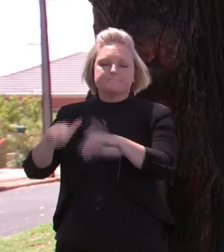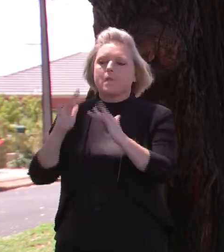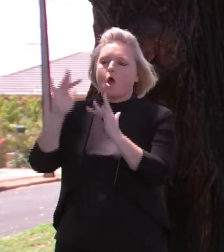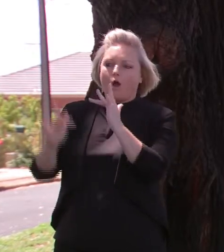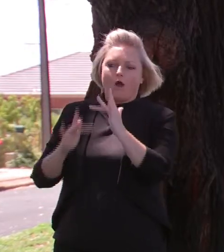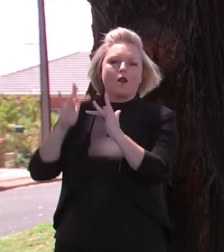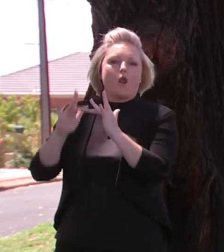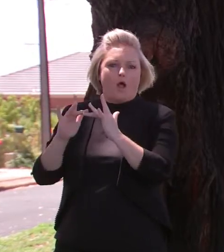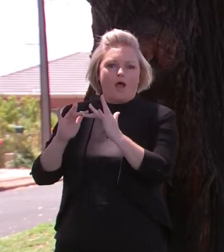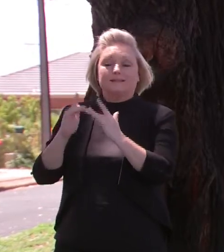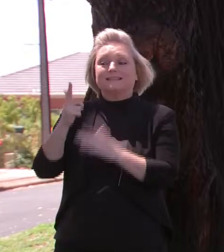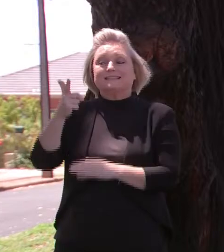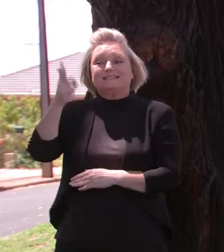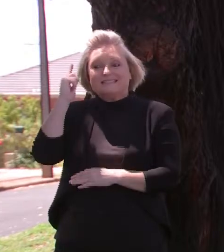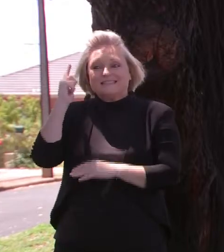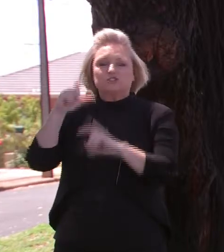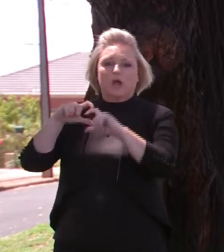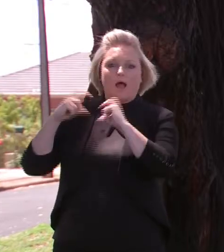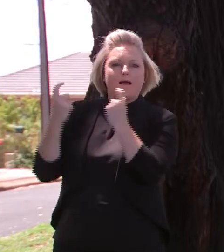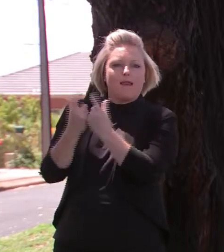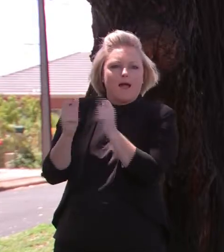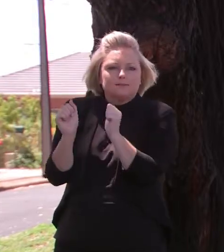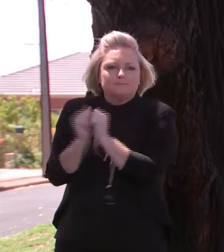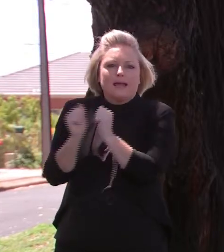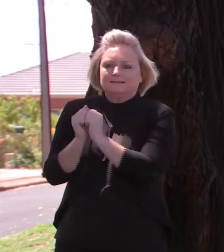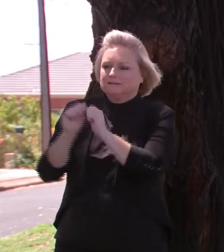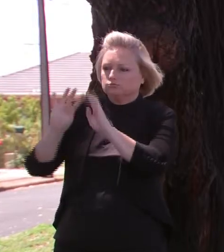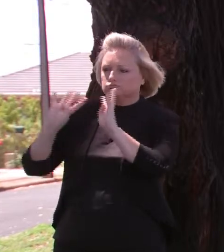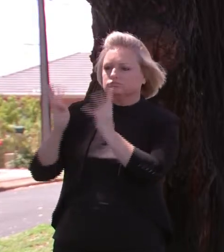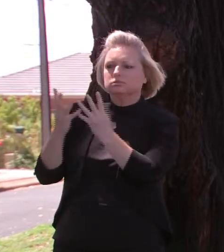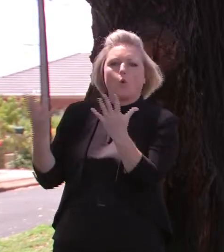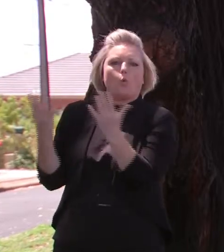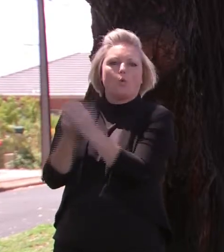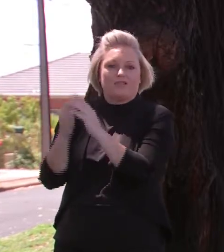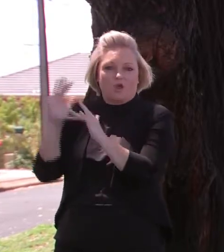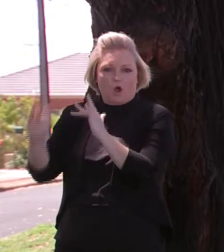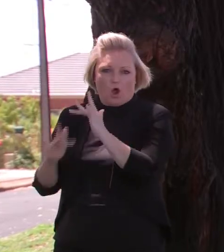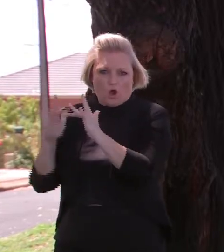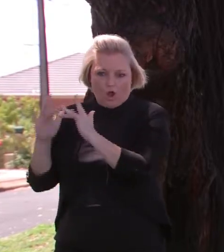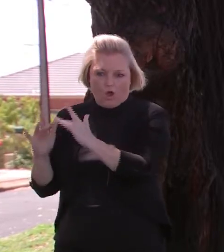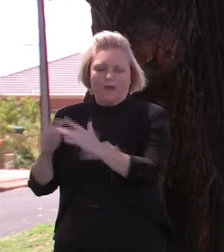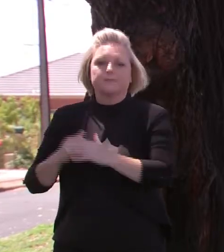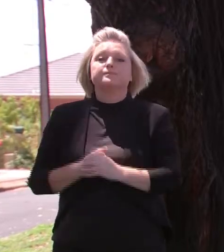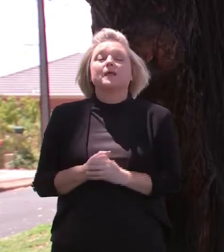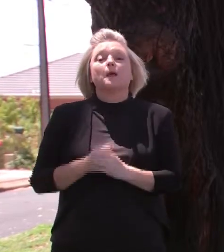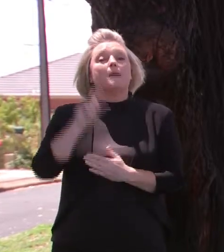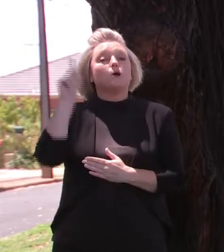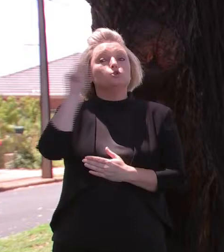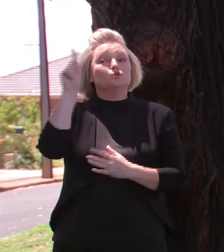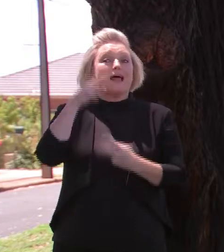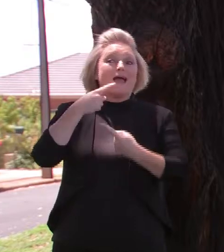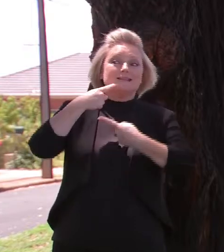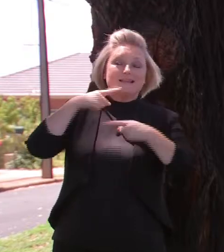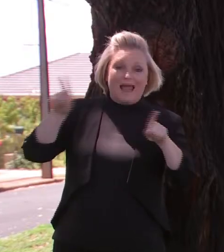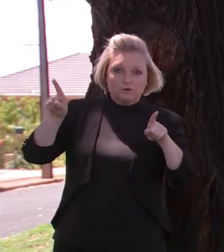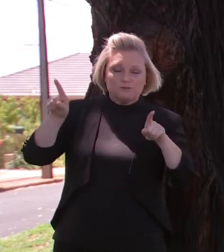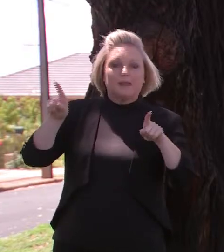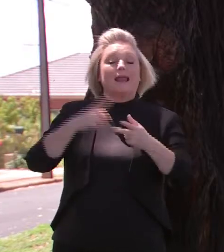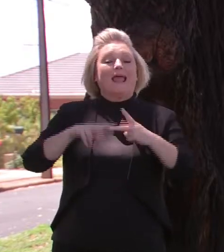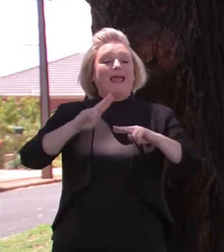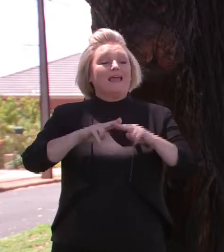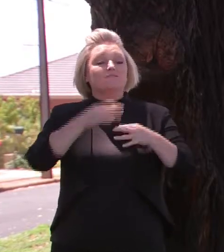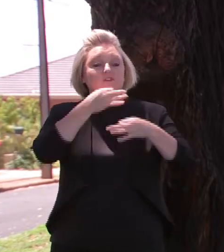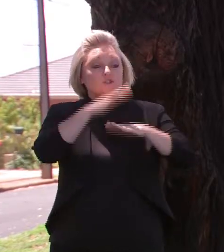teachers and with their class. But the resources today are specifically focused on those people who need to be isolated from their